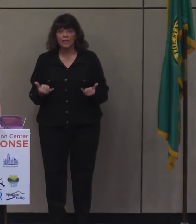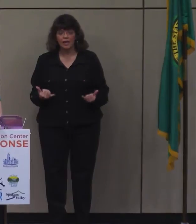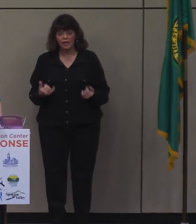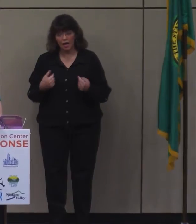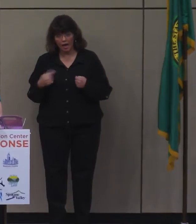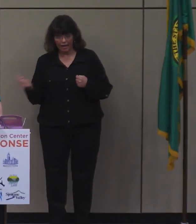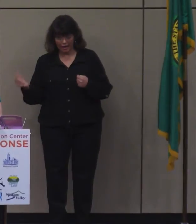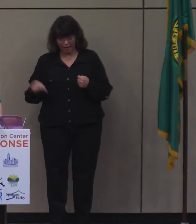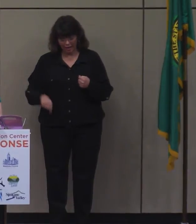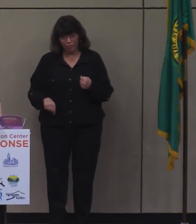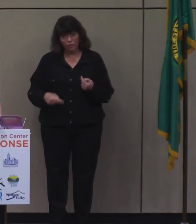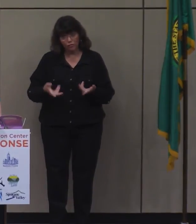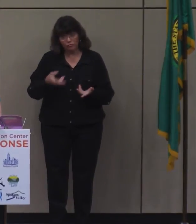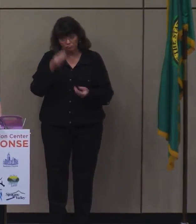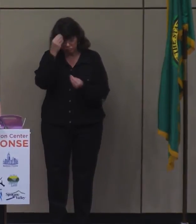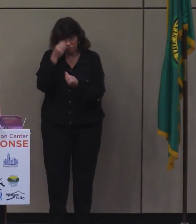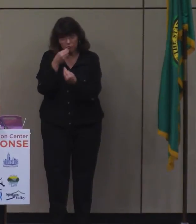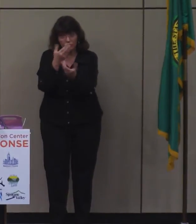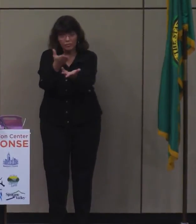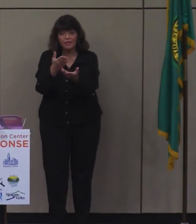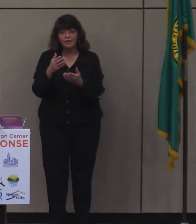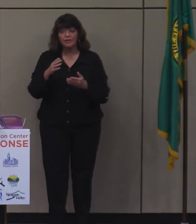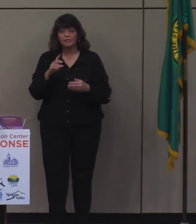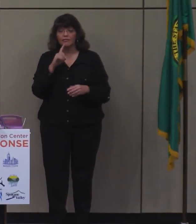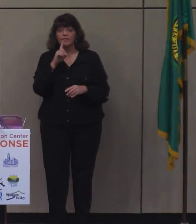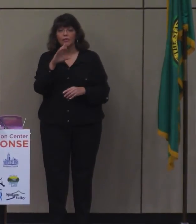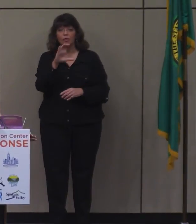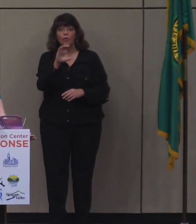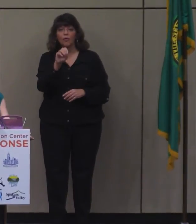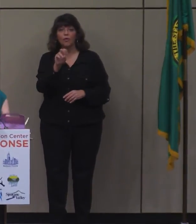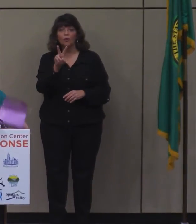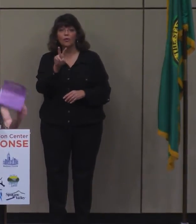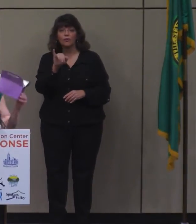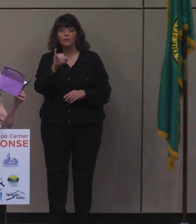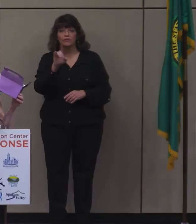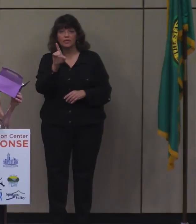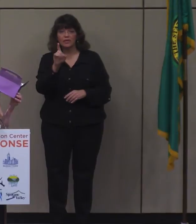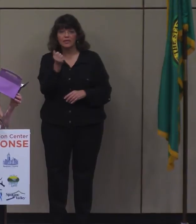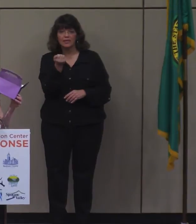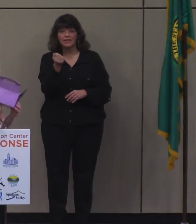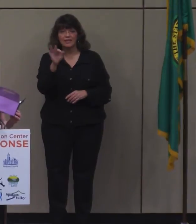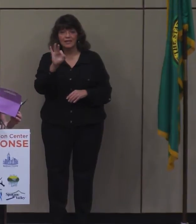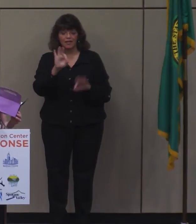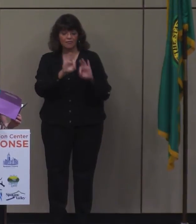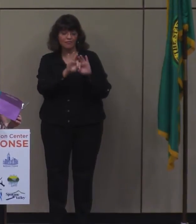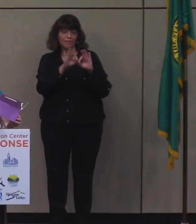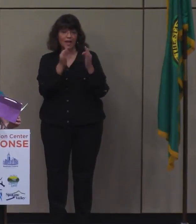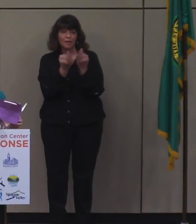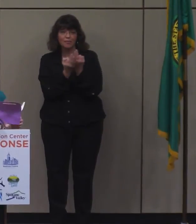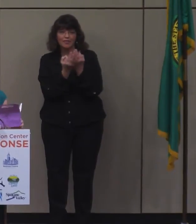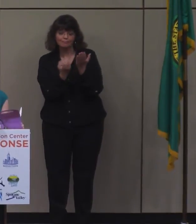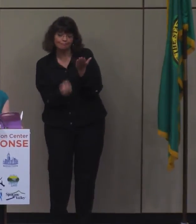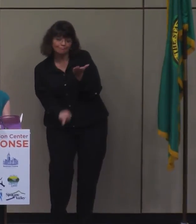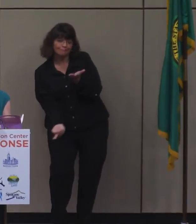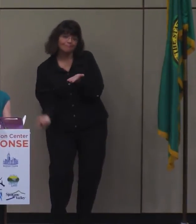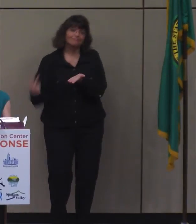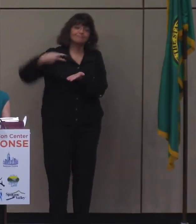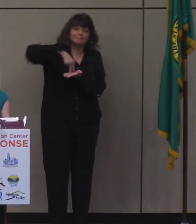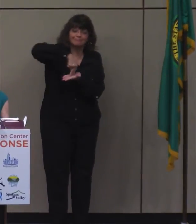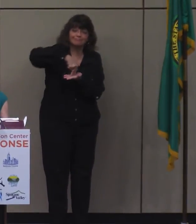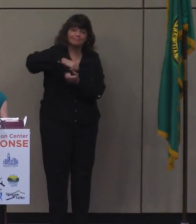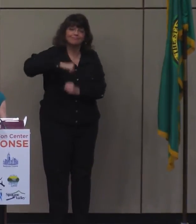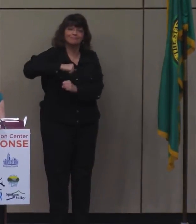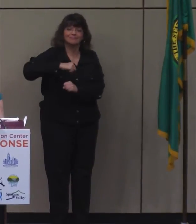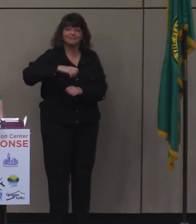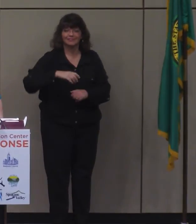together what I'm calling the COVID-19 Family Resiliency Kit. I'll show you what this is. So it's just a little resiliency kit, and I'm using